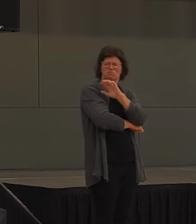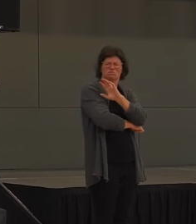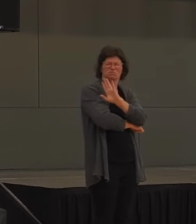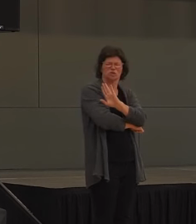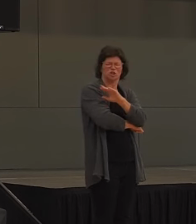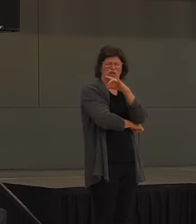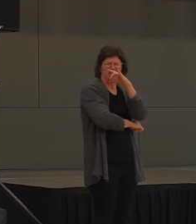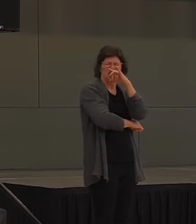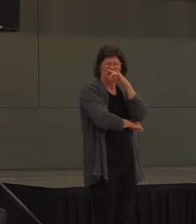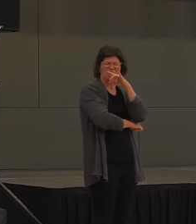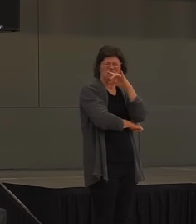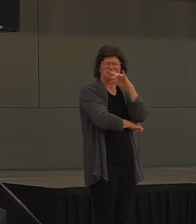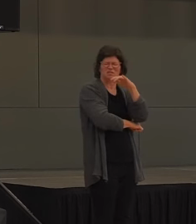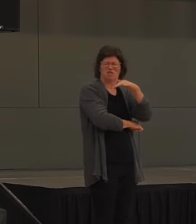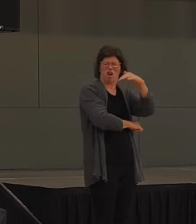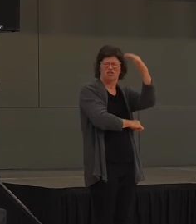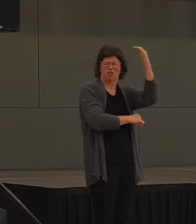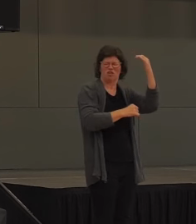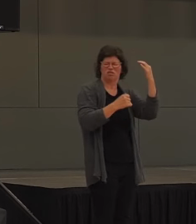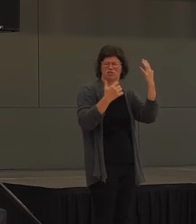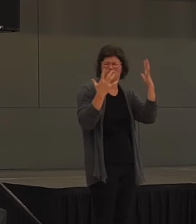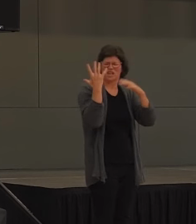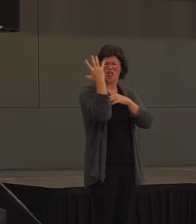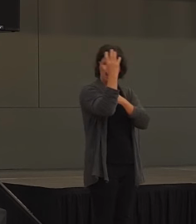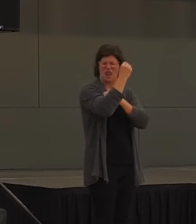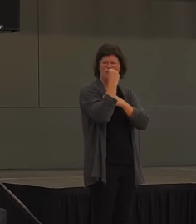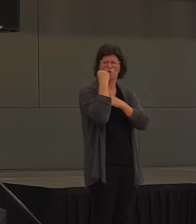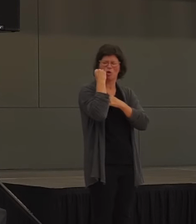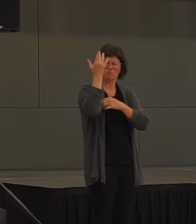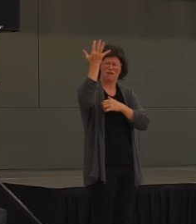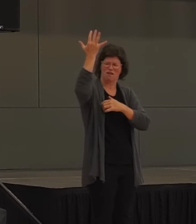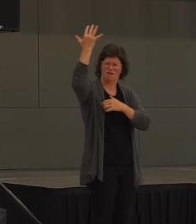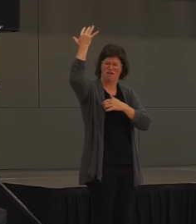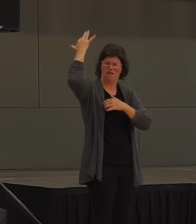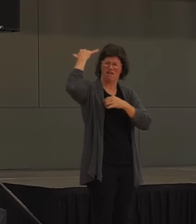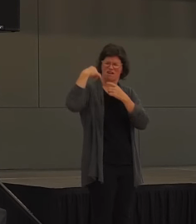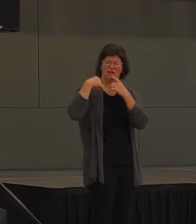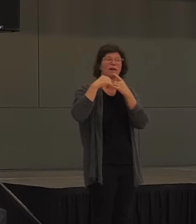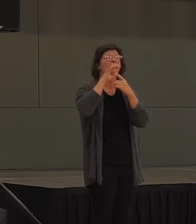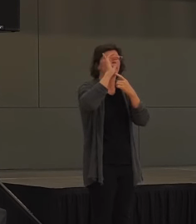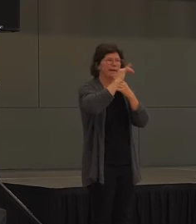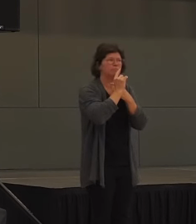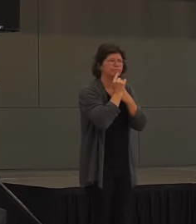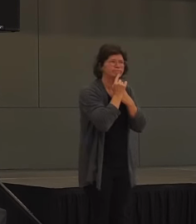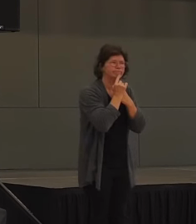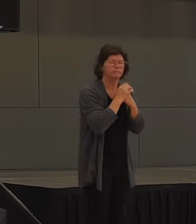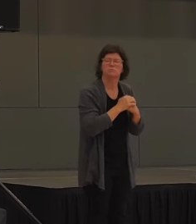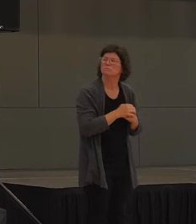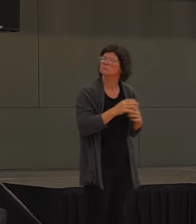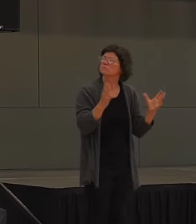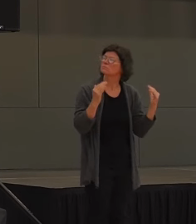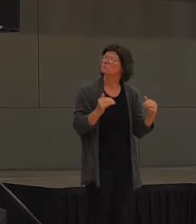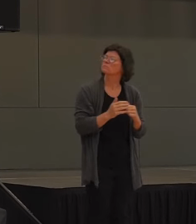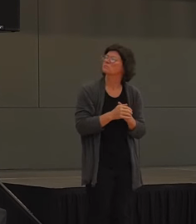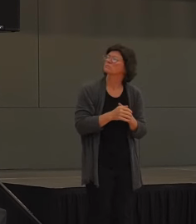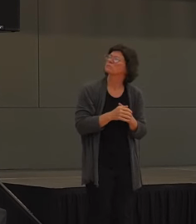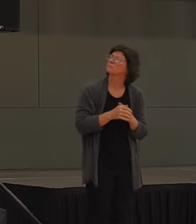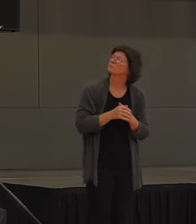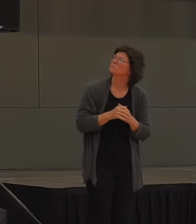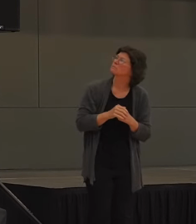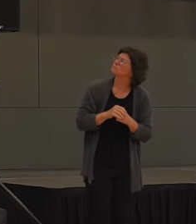years. That's something more significant. When we talk about poor or